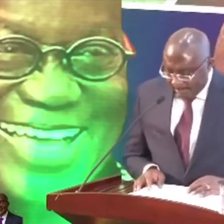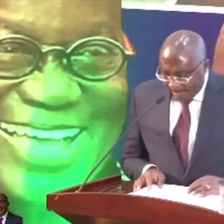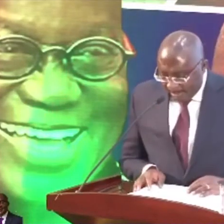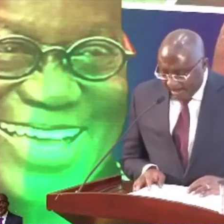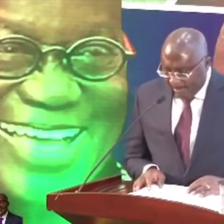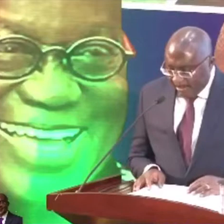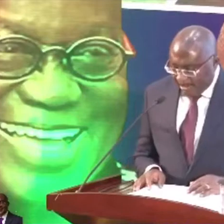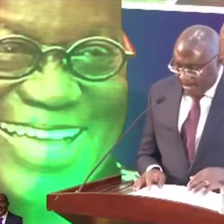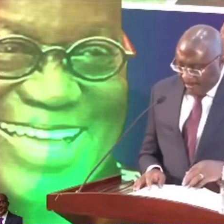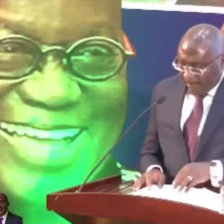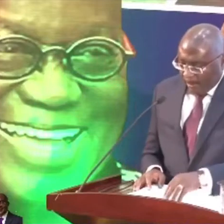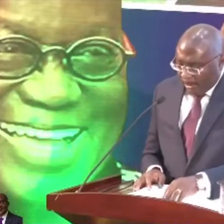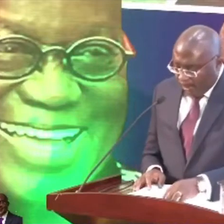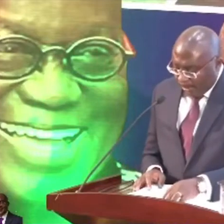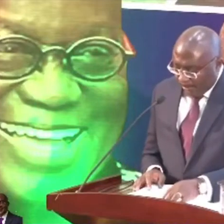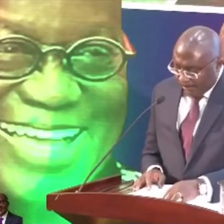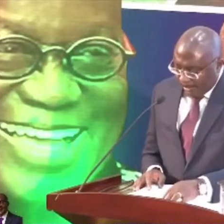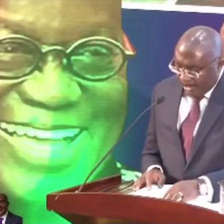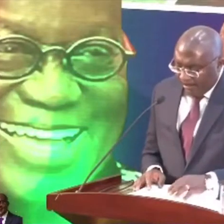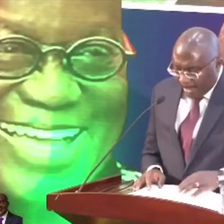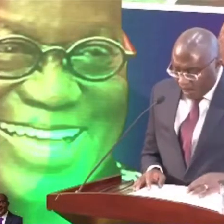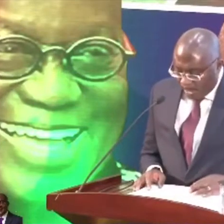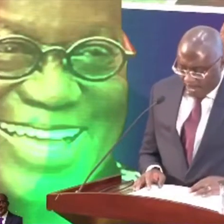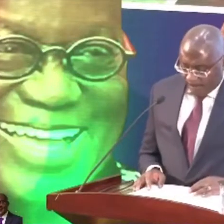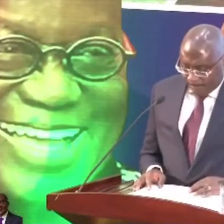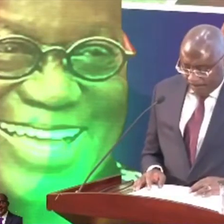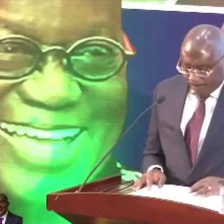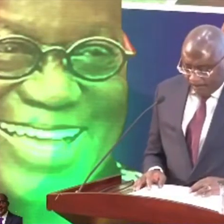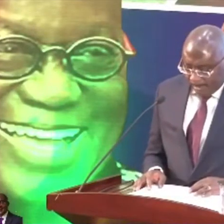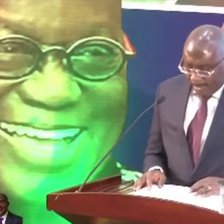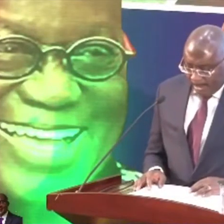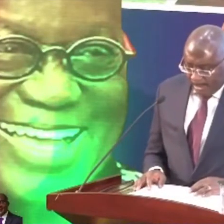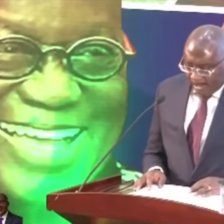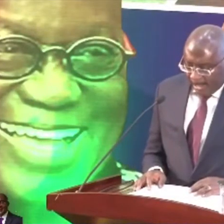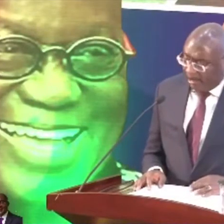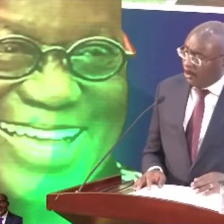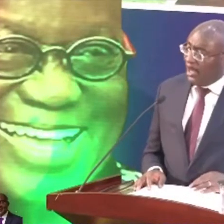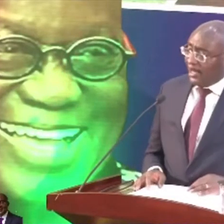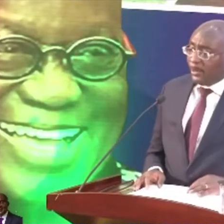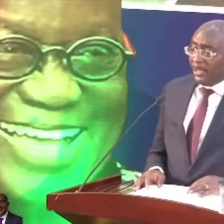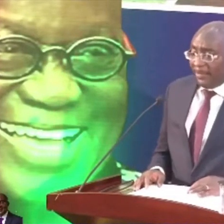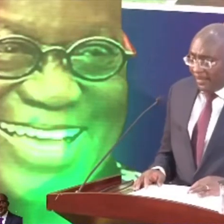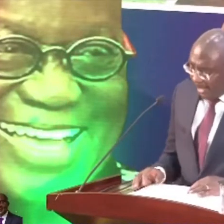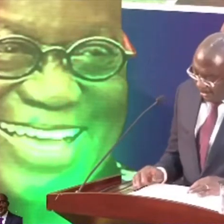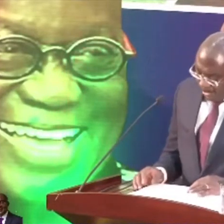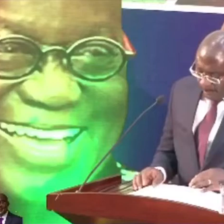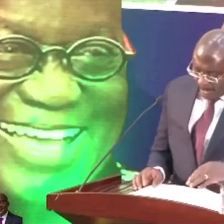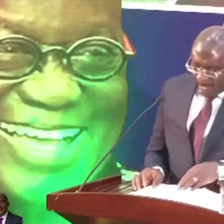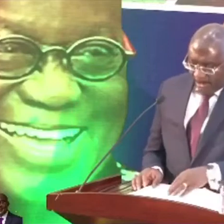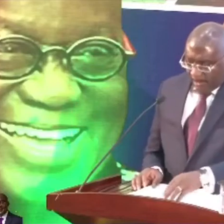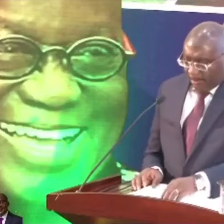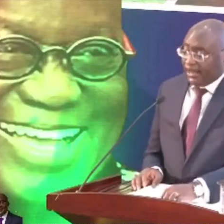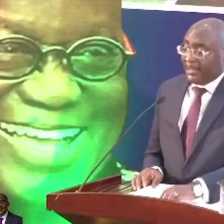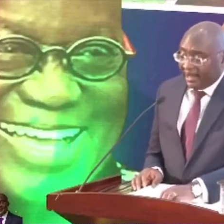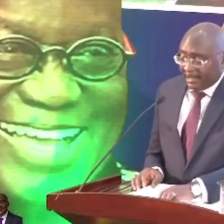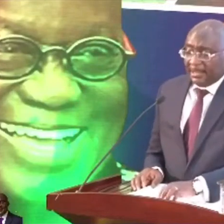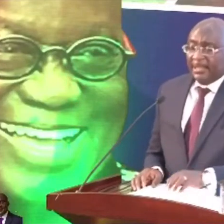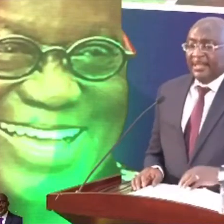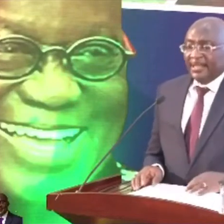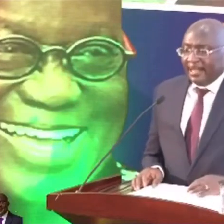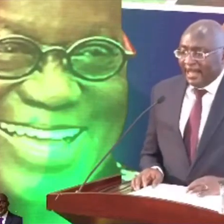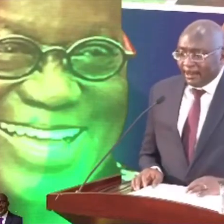coordinated by the Minister for Monitoring and Evaluation. And I would like to give thanks especially to the